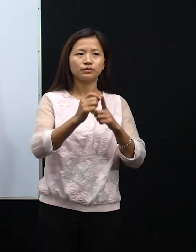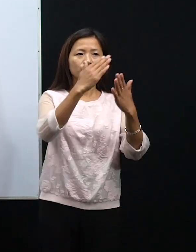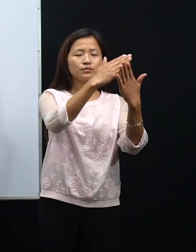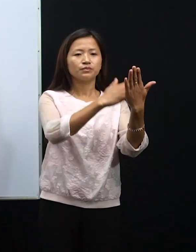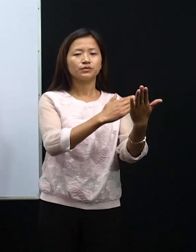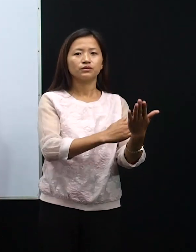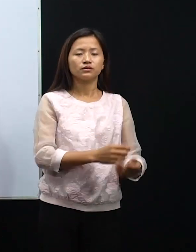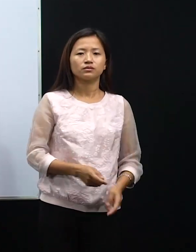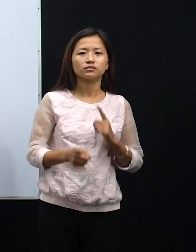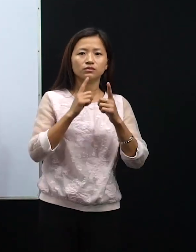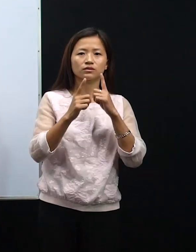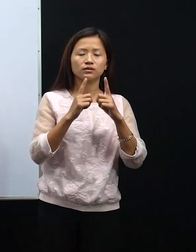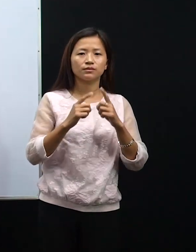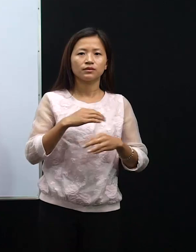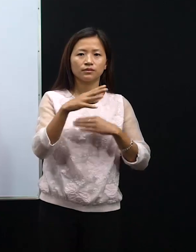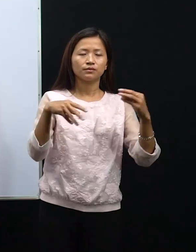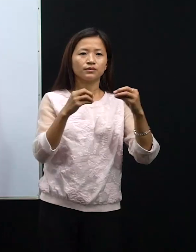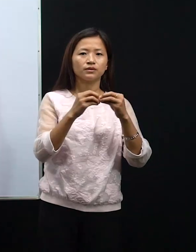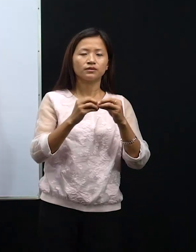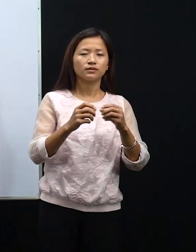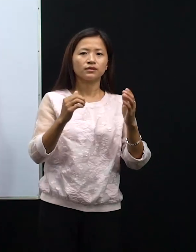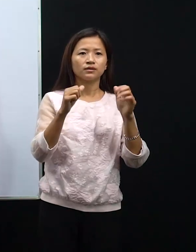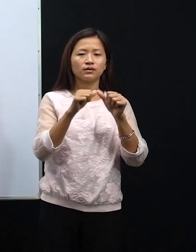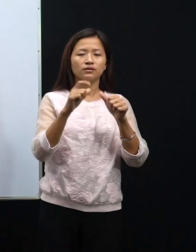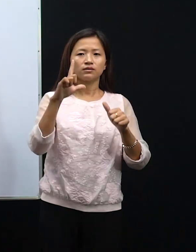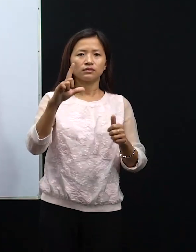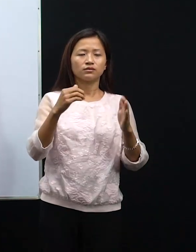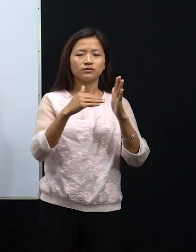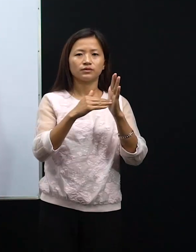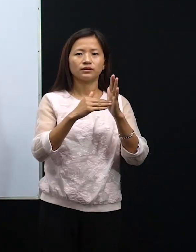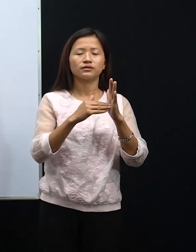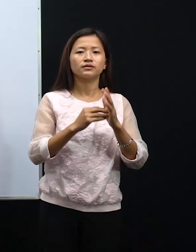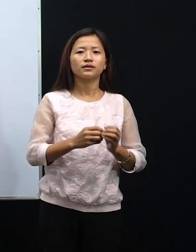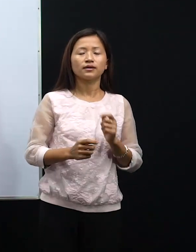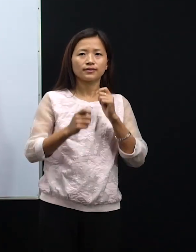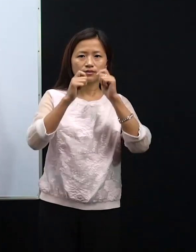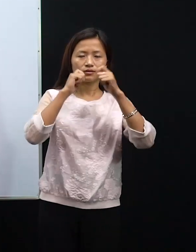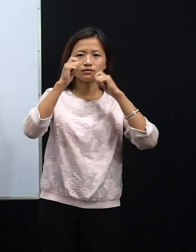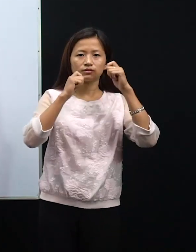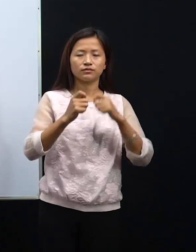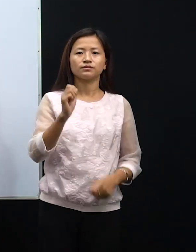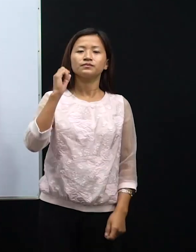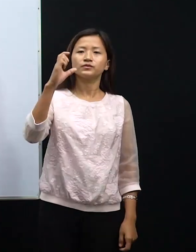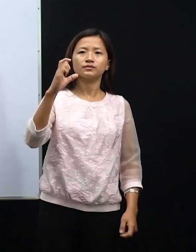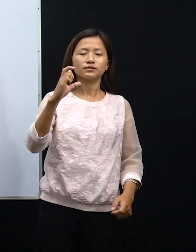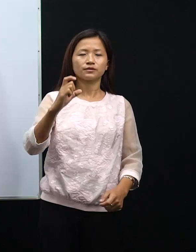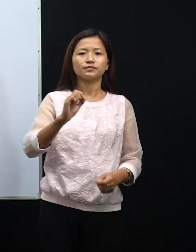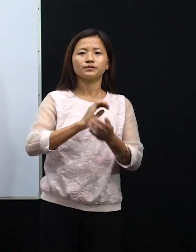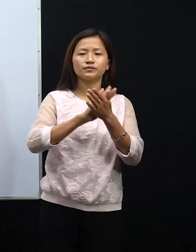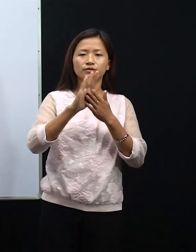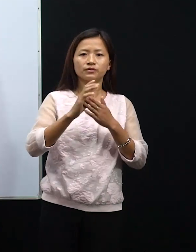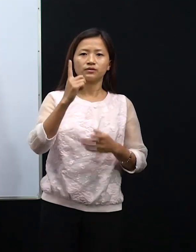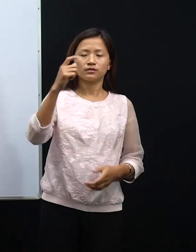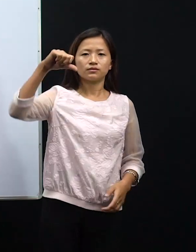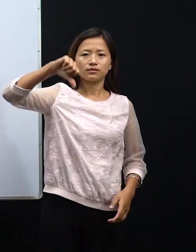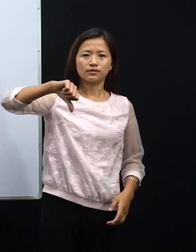we'll be talking about algebraic expressions and identities, chapter 9 from class 8